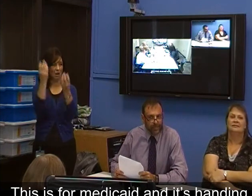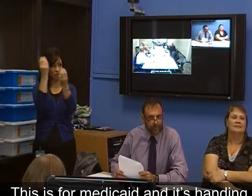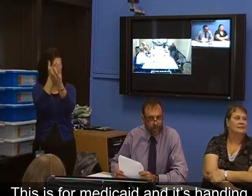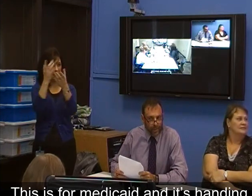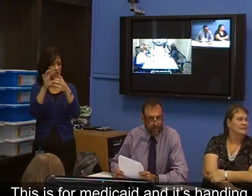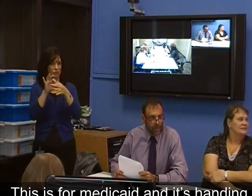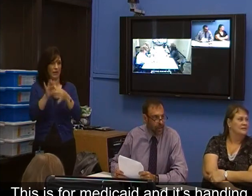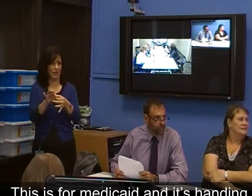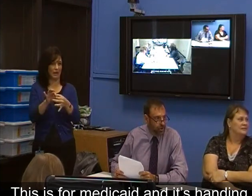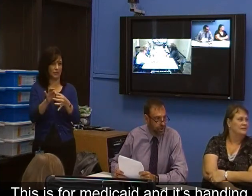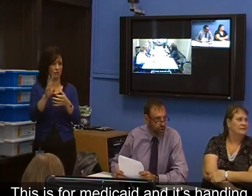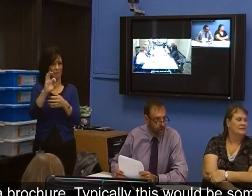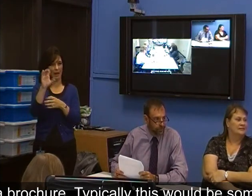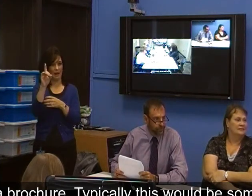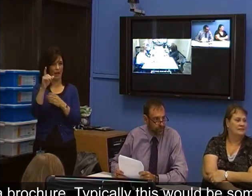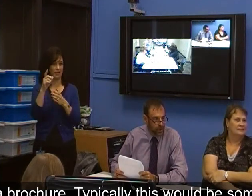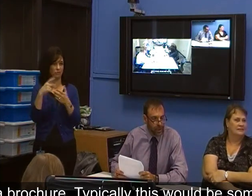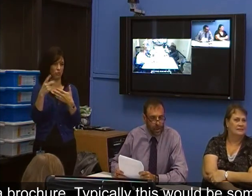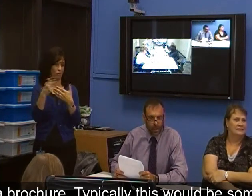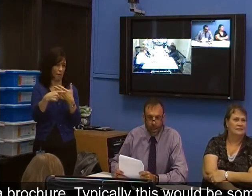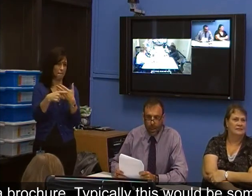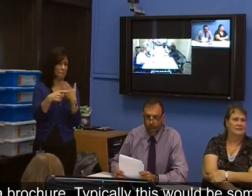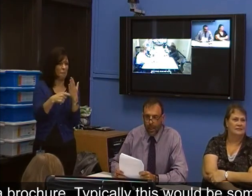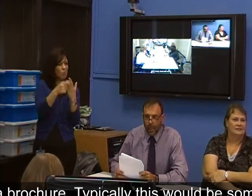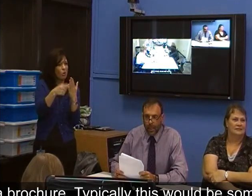the Medicaid program, a brochure.